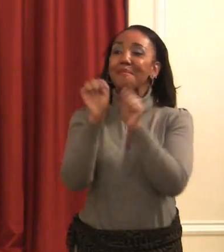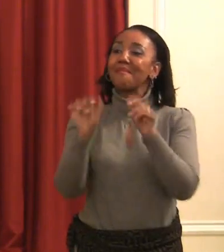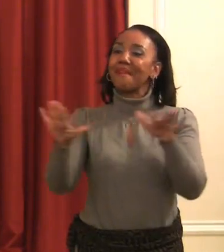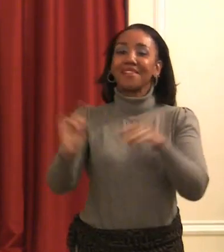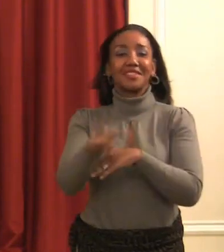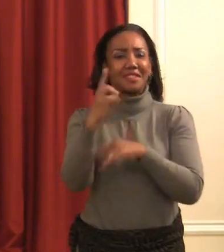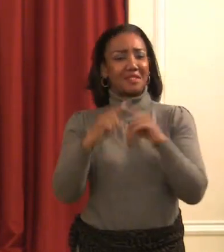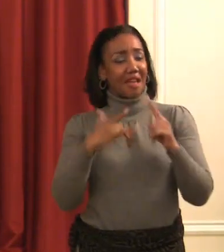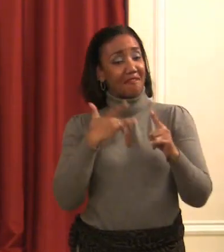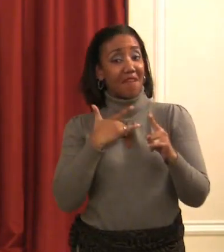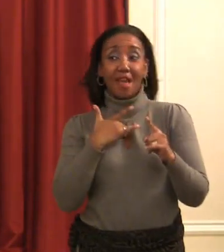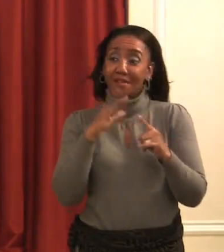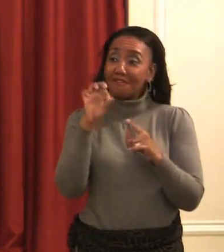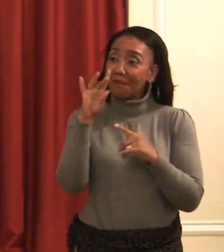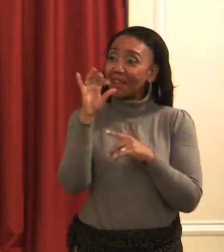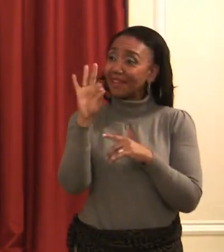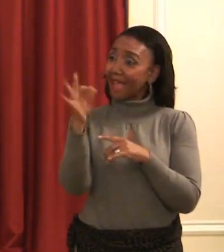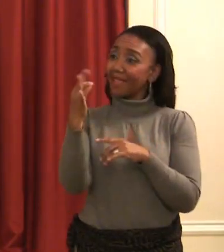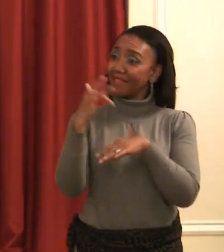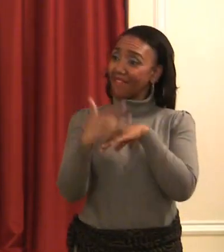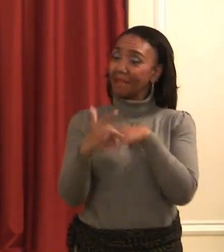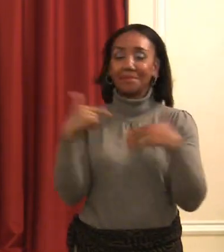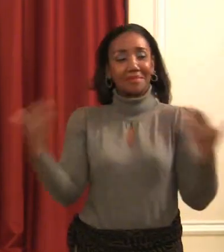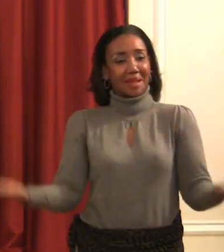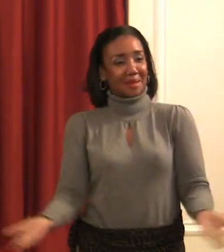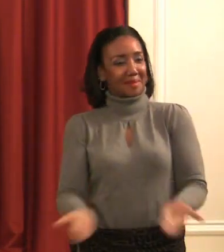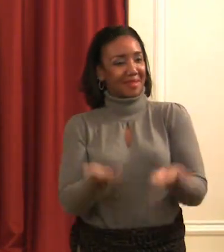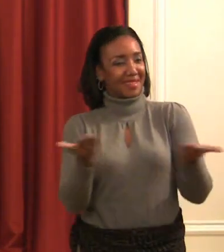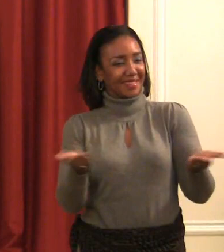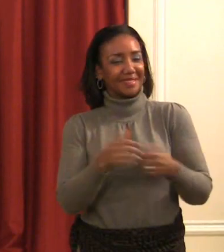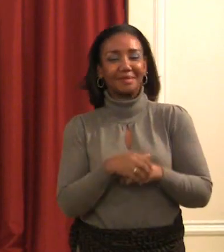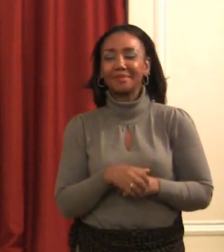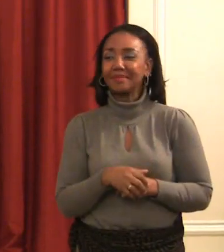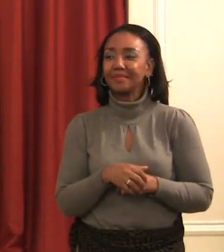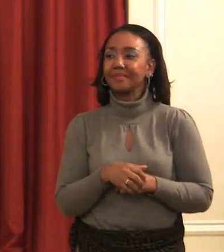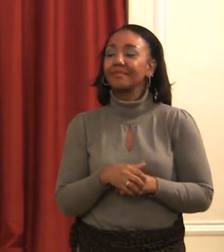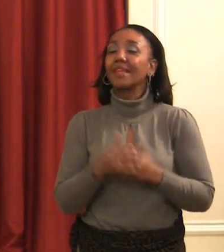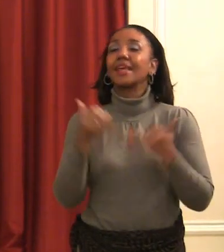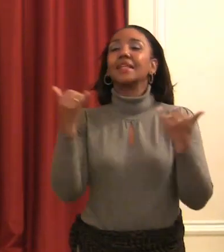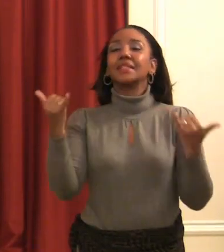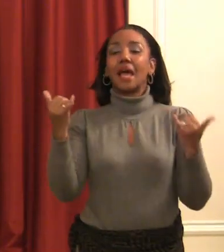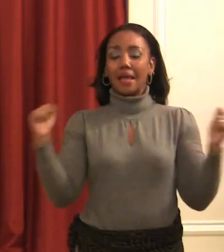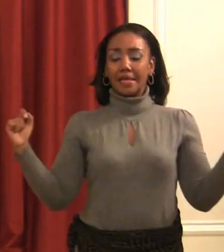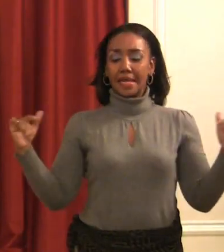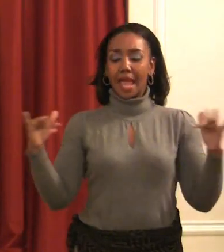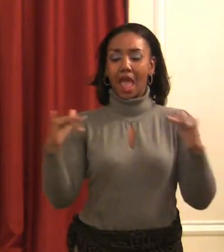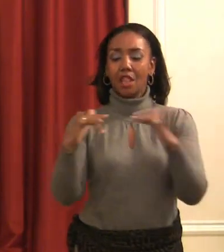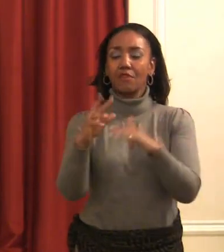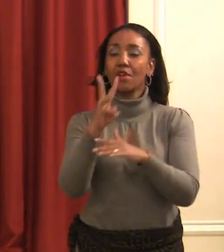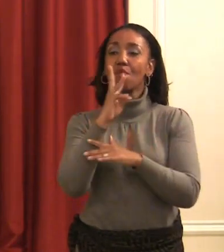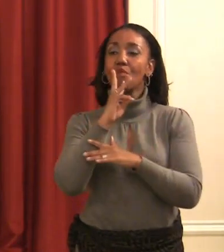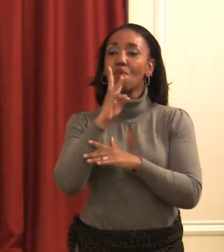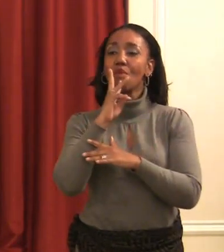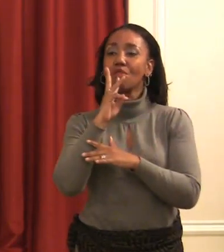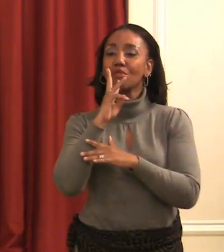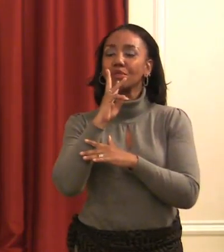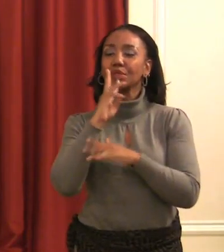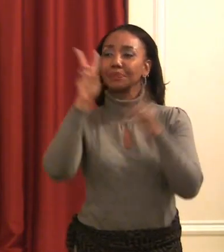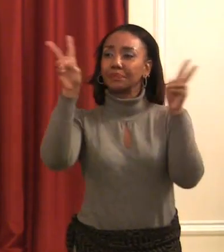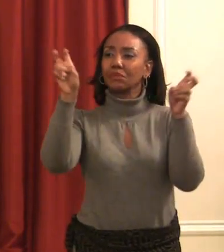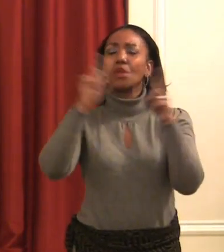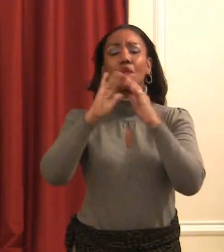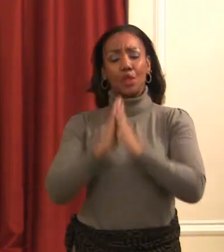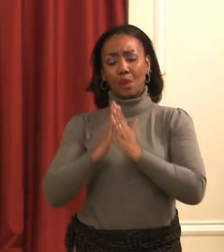figured February 9th was available, and here I am. Now, Gathering of Waters. So